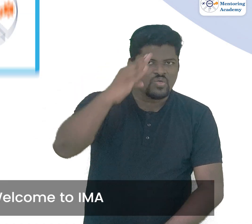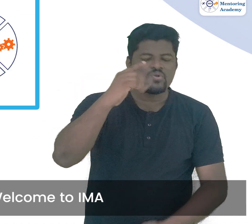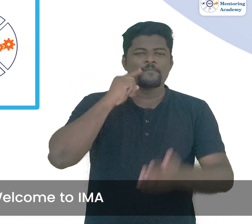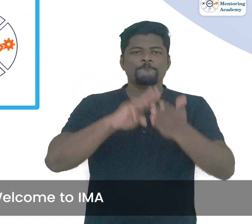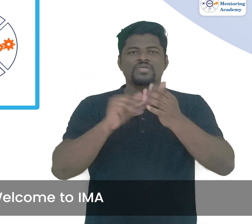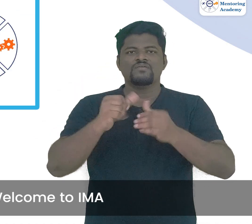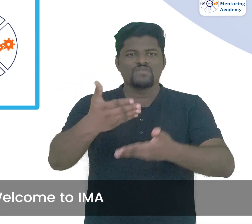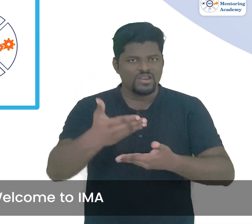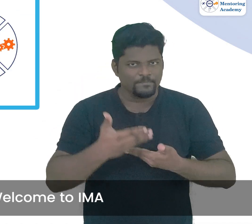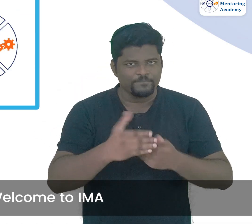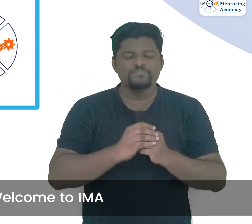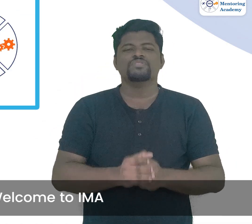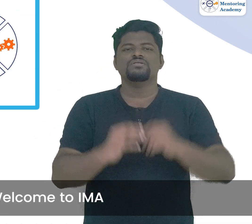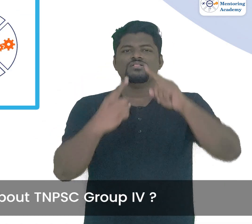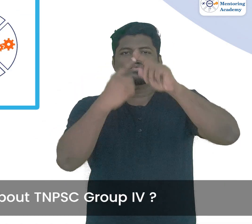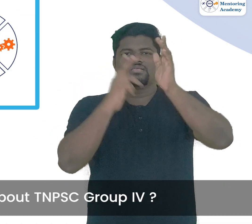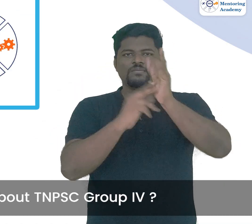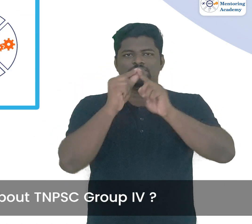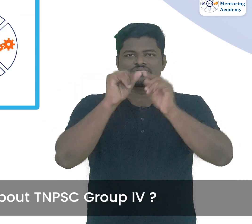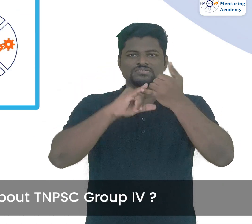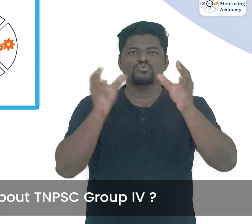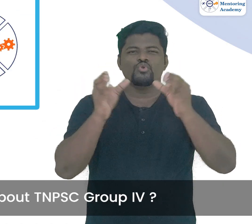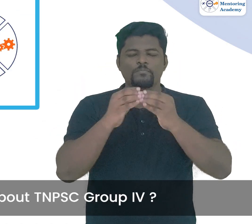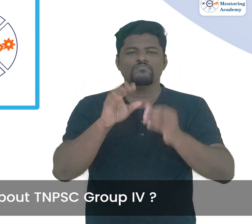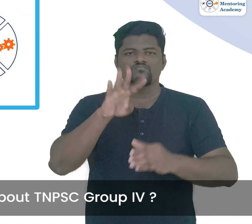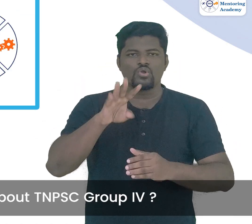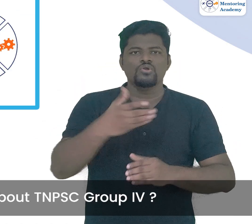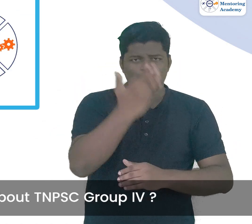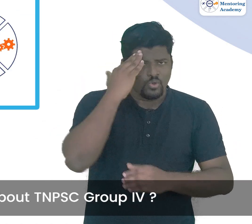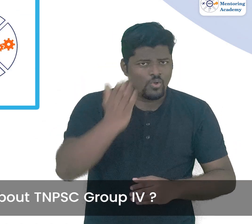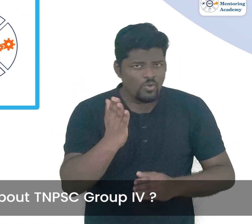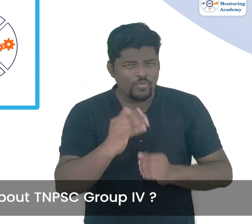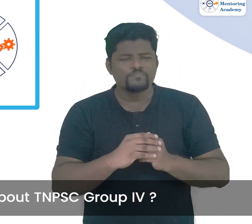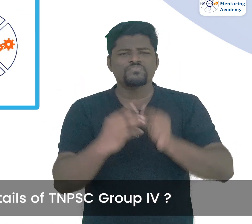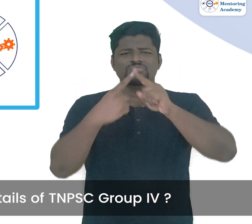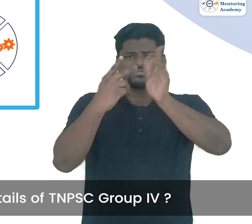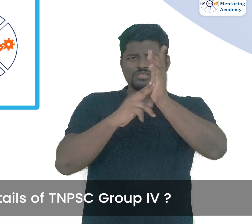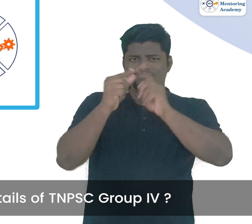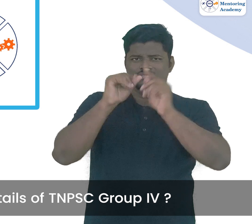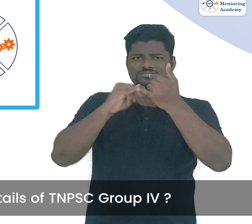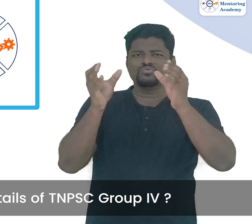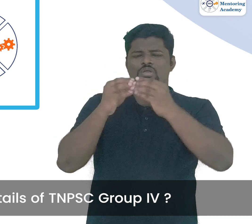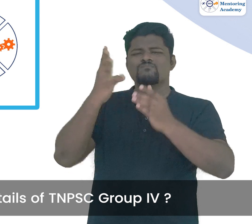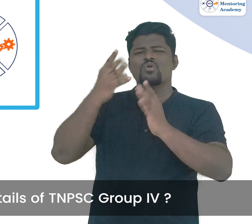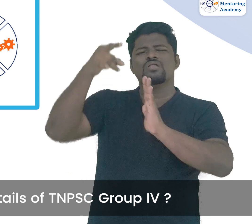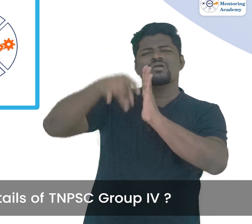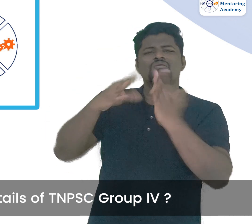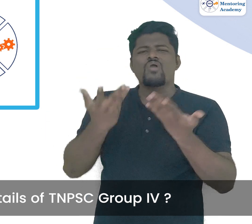Hello, welcome to IMA. Do you know about TNPSC Group 4? What are the details of TNPSC Group